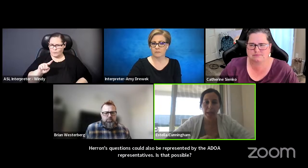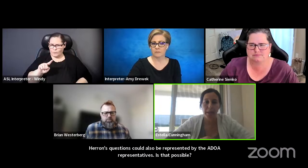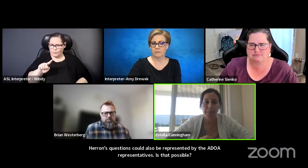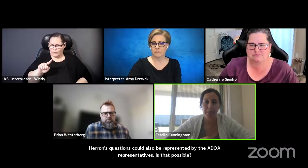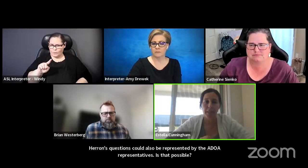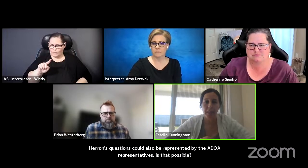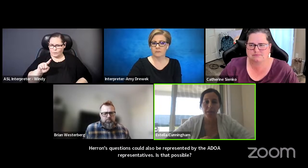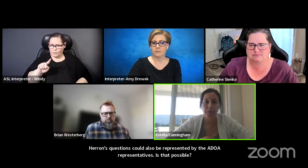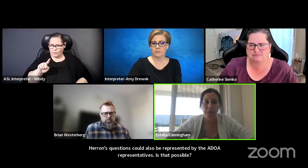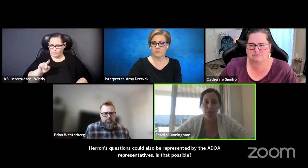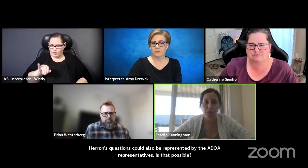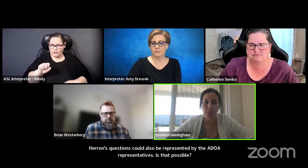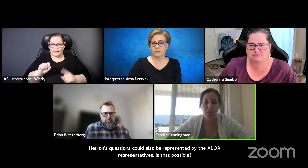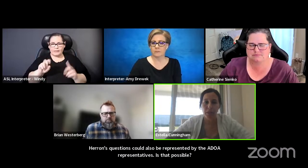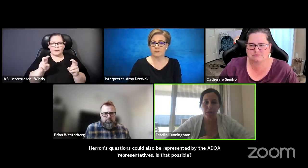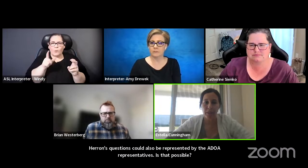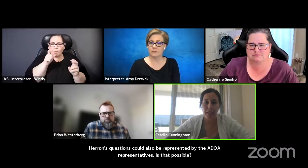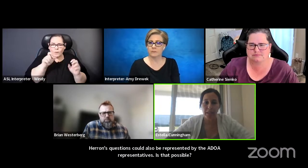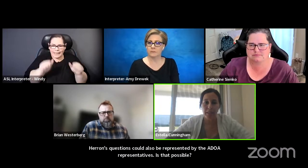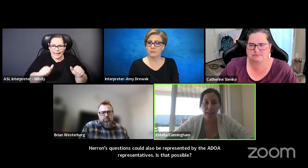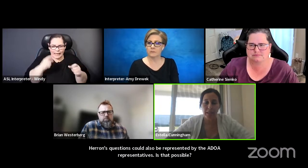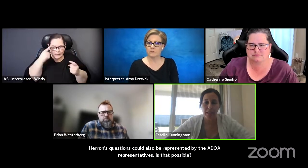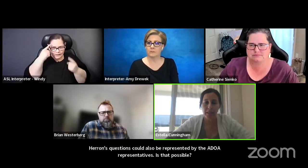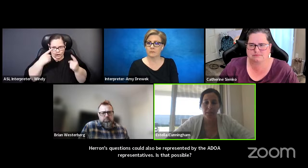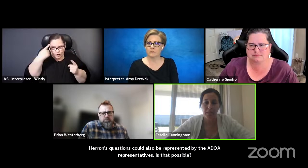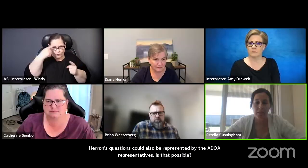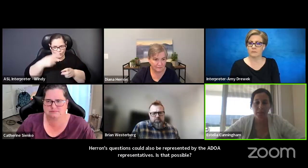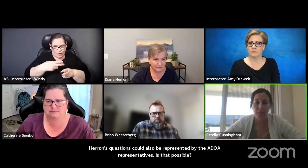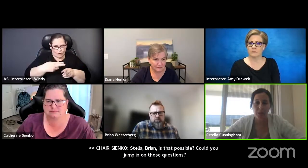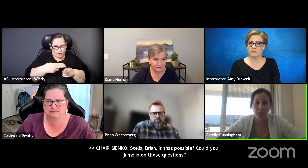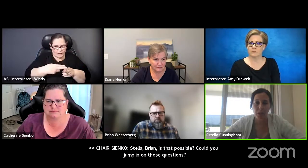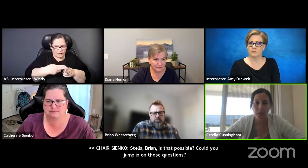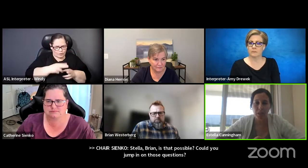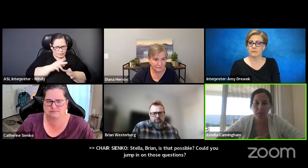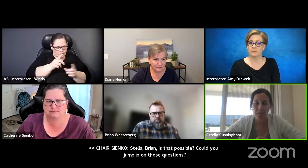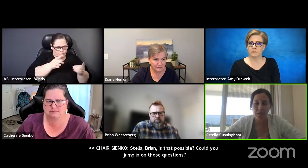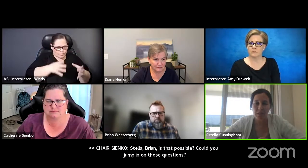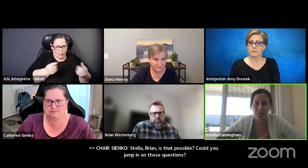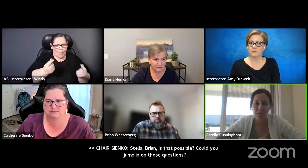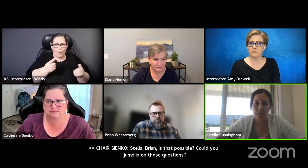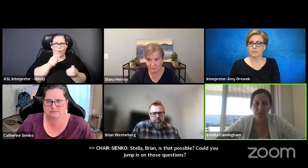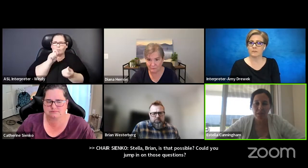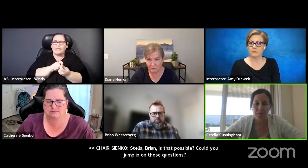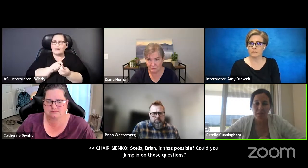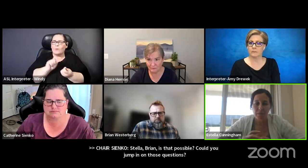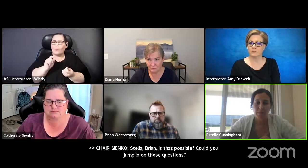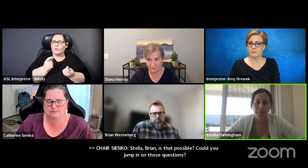who can be considered an interim director? Is that exactly what the question is?